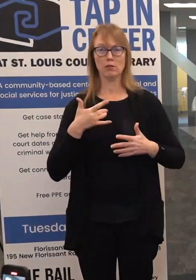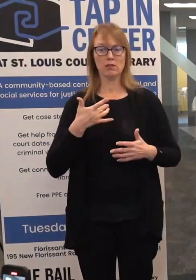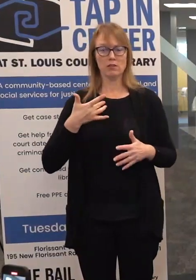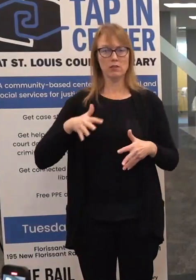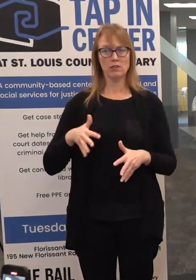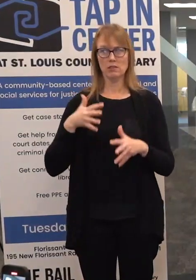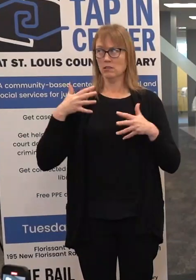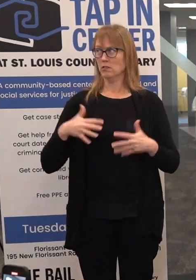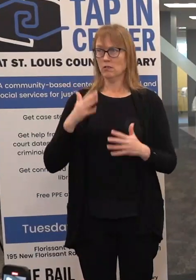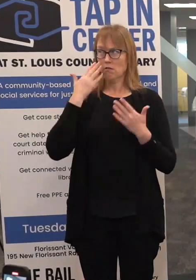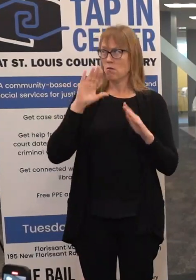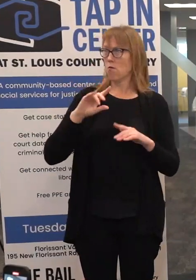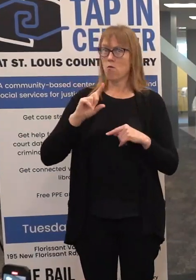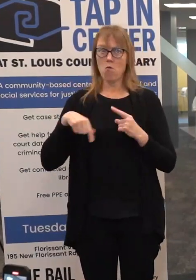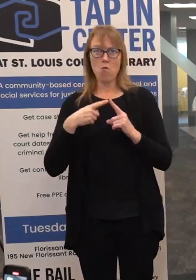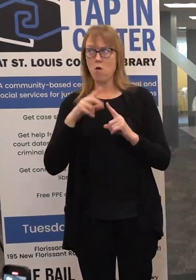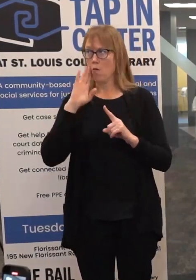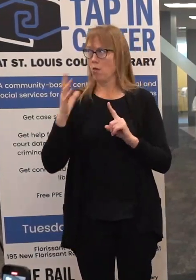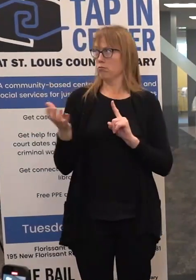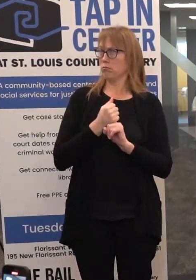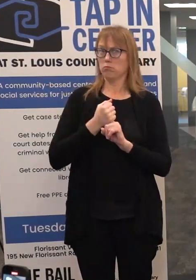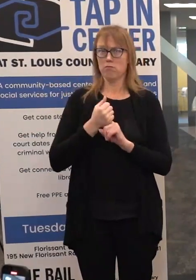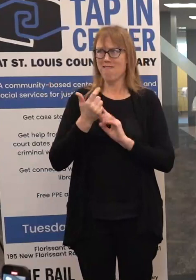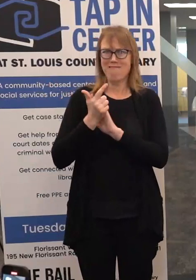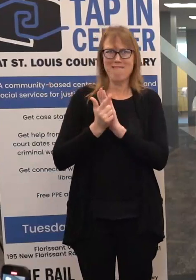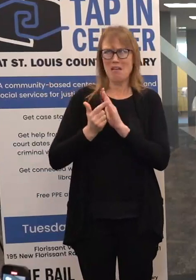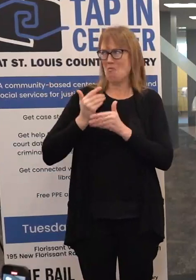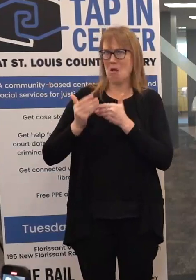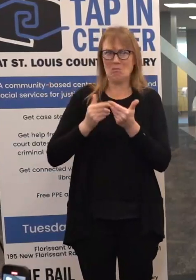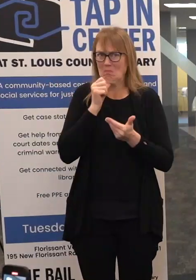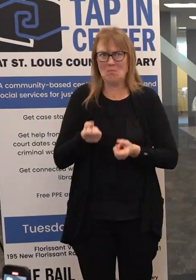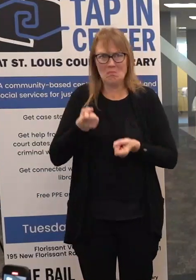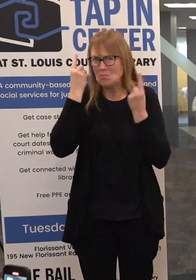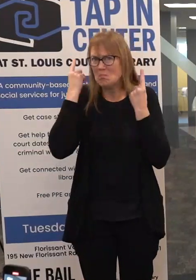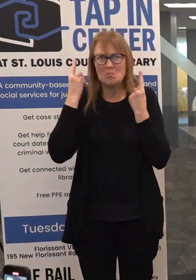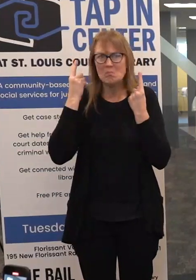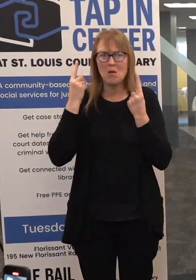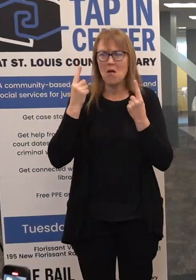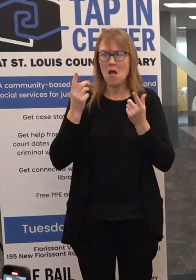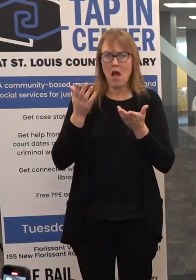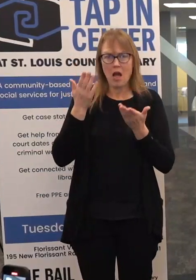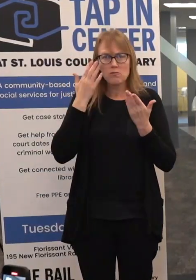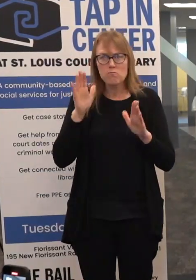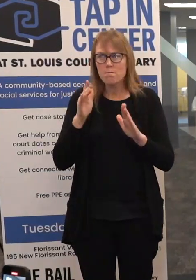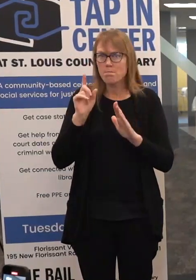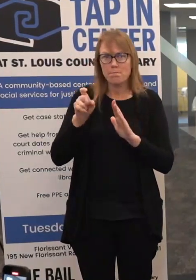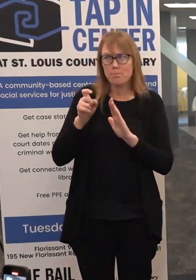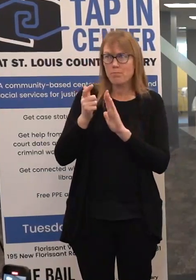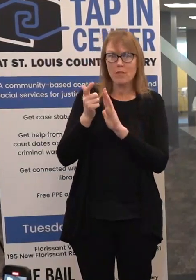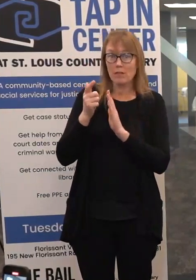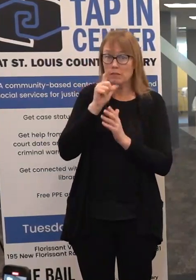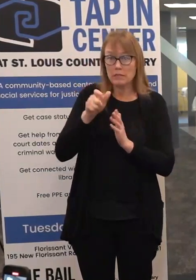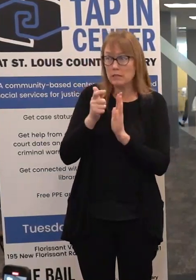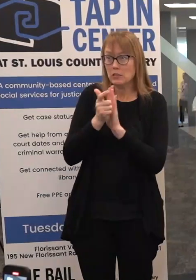when that I would be arrested, not totally understanding the legal process, so they did not understand that I didn't need an attorney. But once I heard I had a court date, my